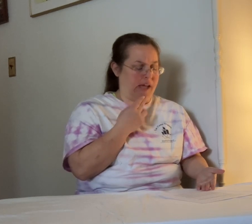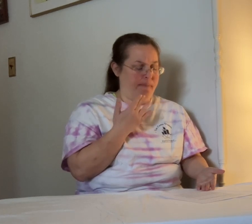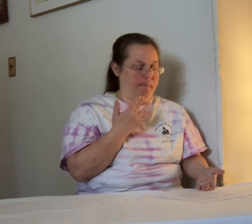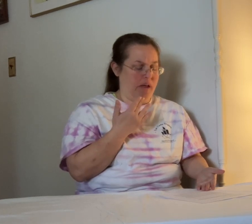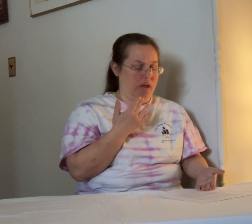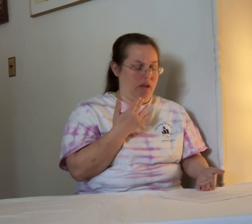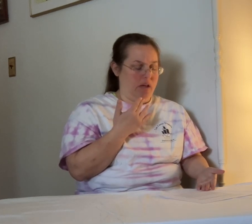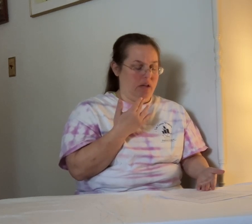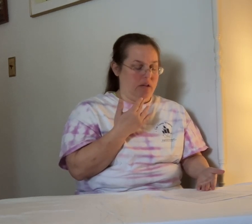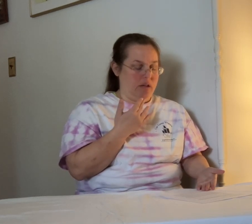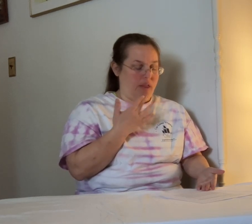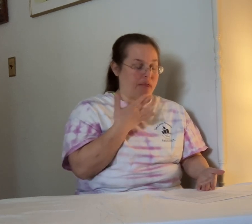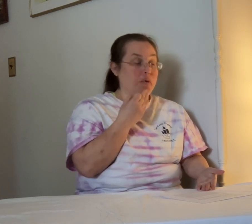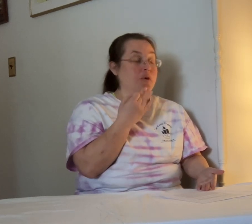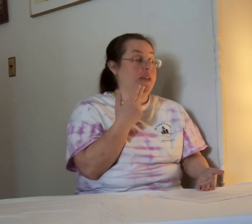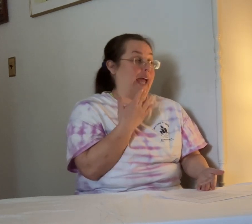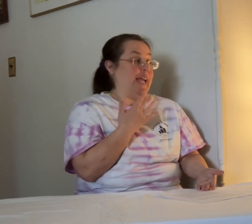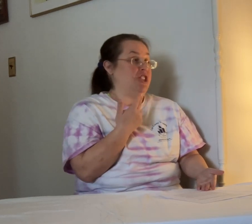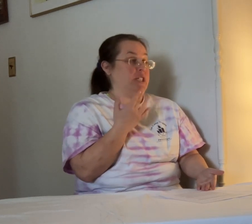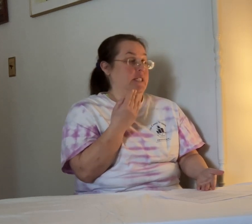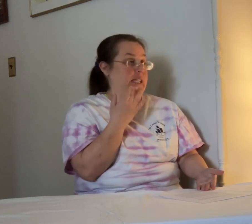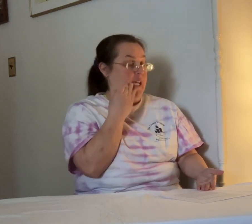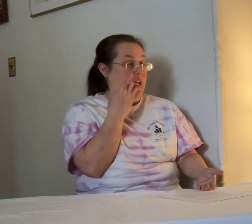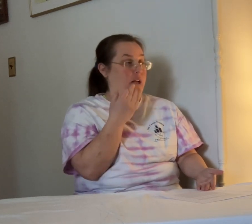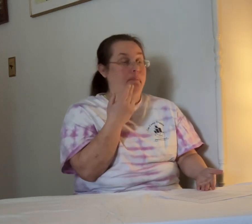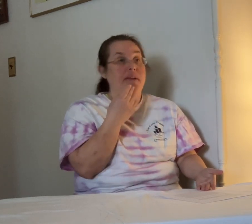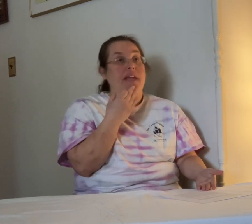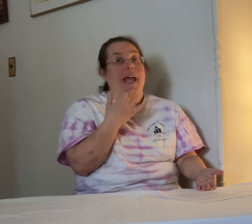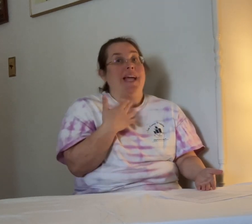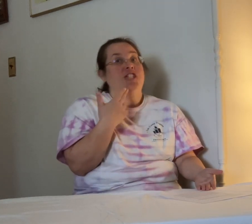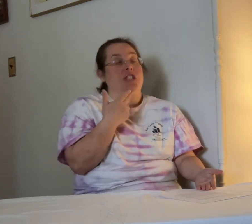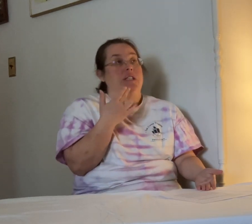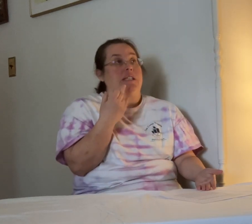them through the agency, but the agency